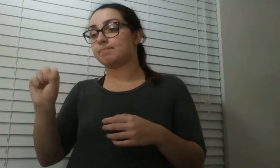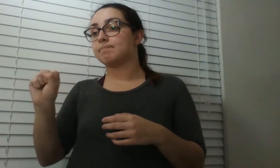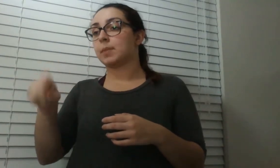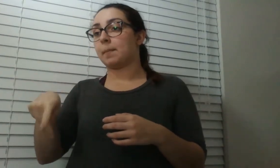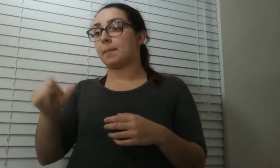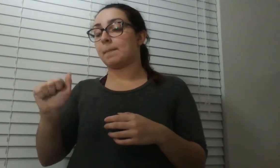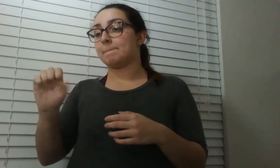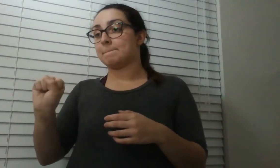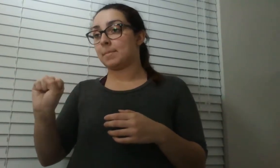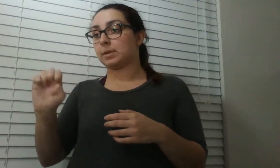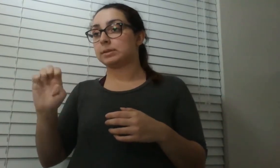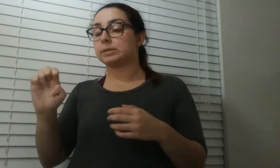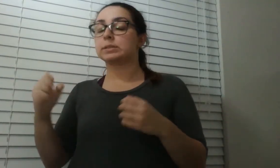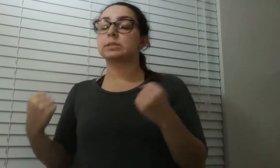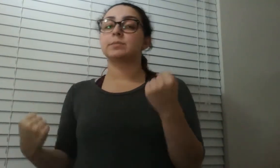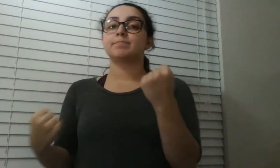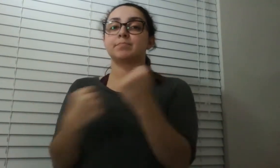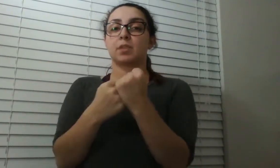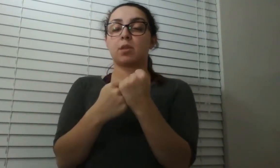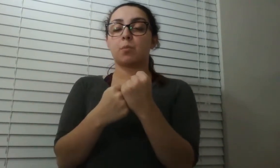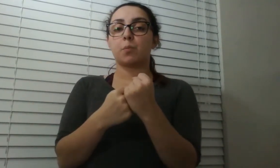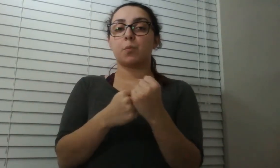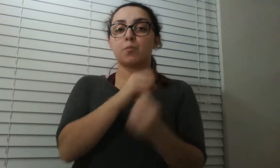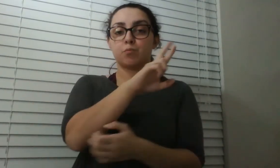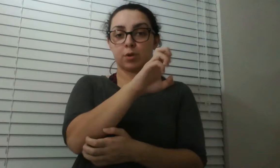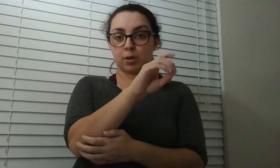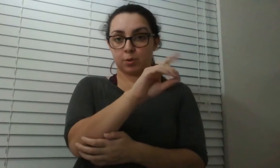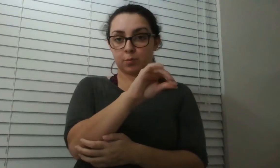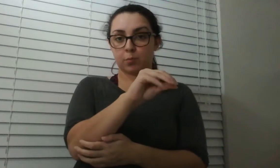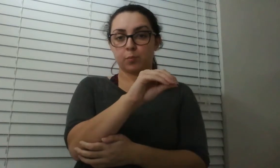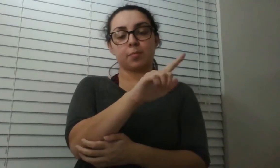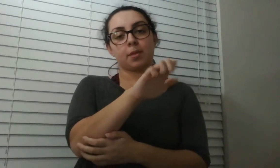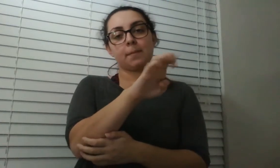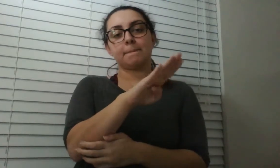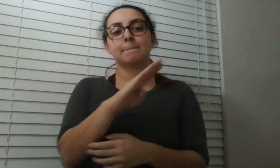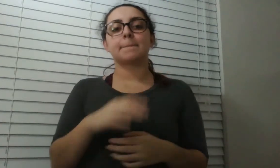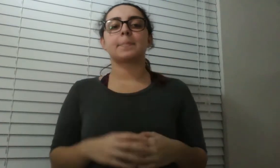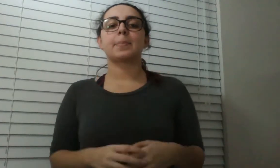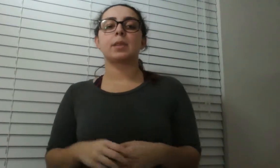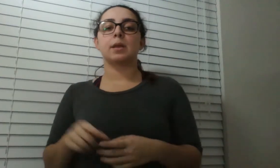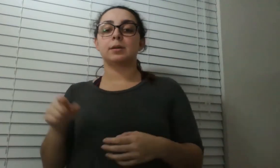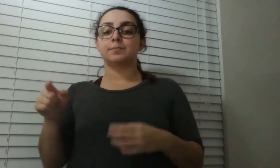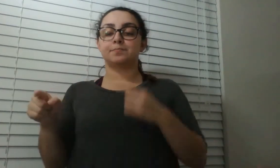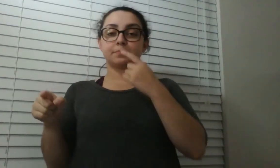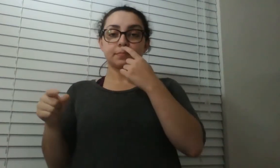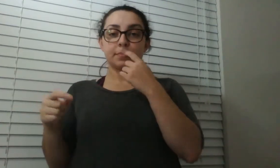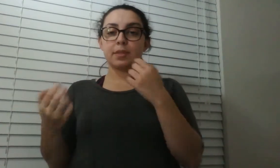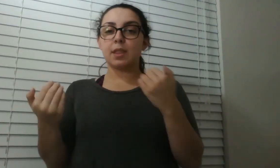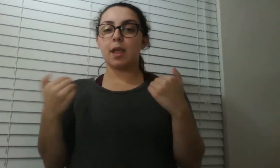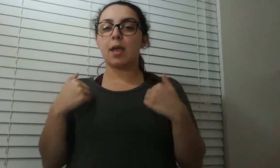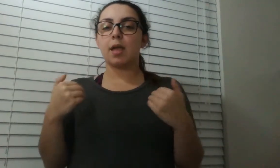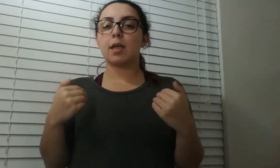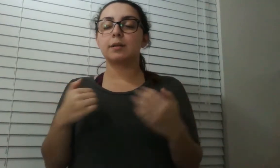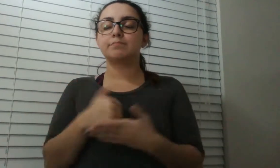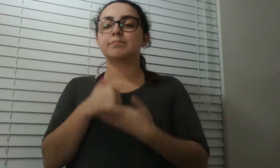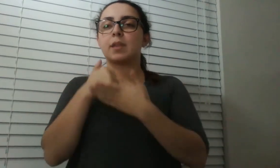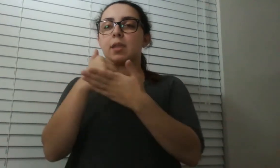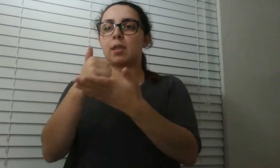with Squarespace, whether that's starting a business or launching a passion project. No matter what your goals are, Squarespace's award-winning templates can